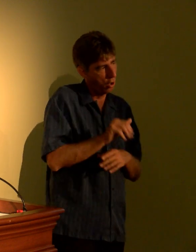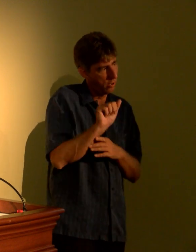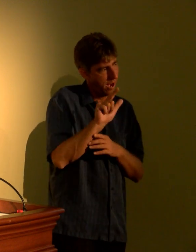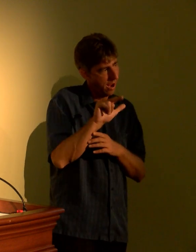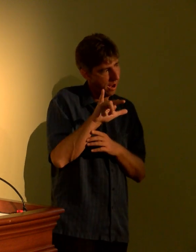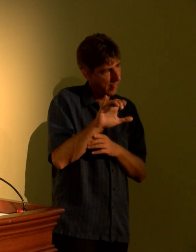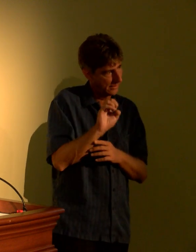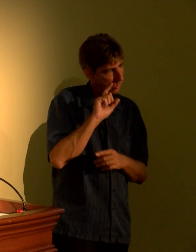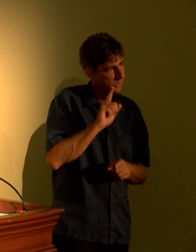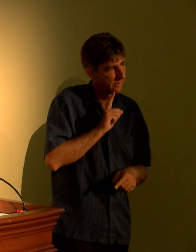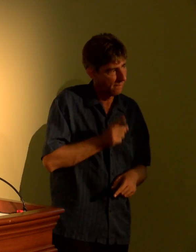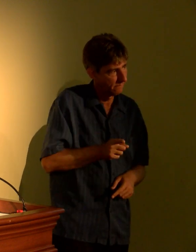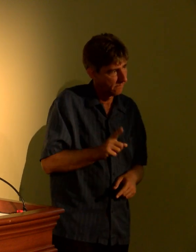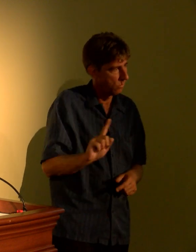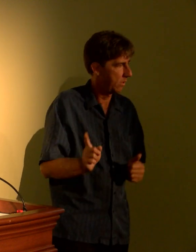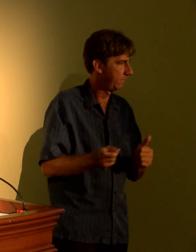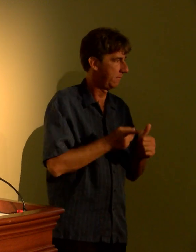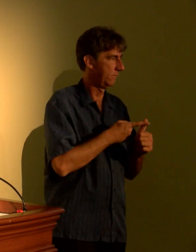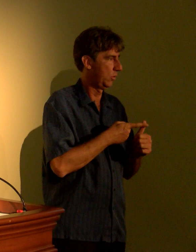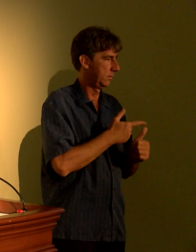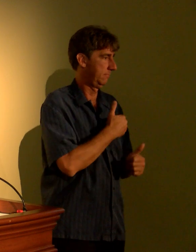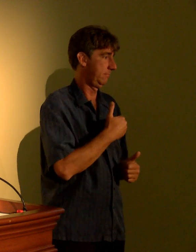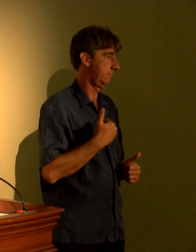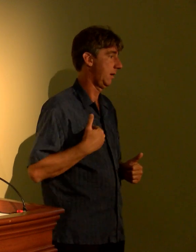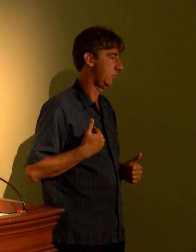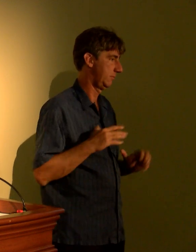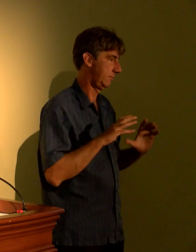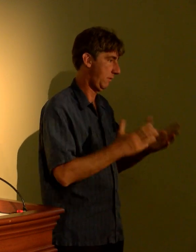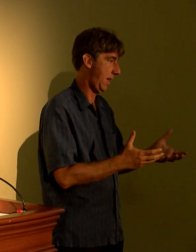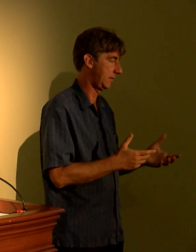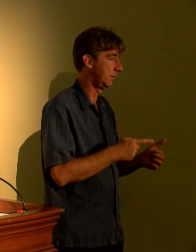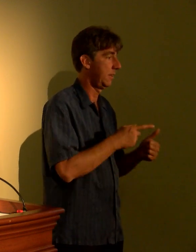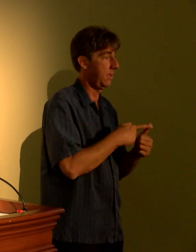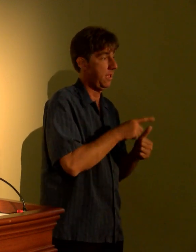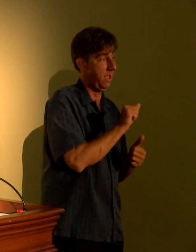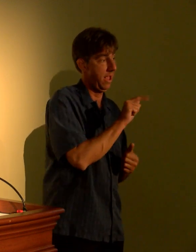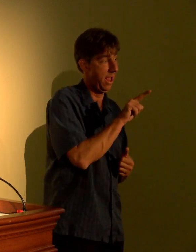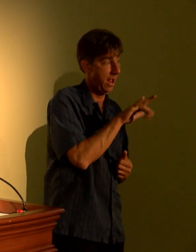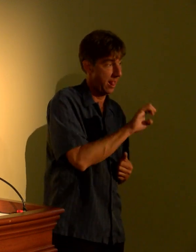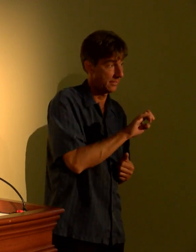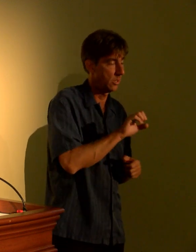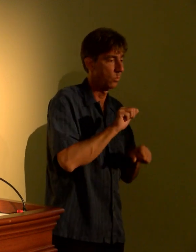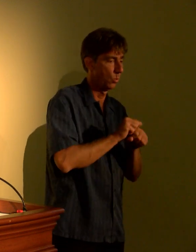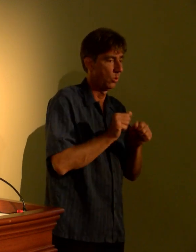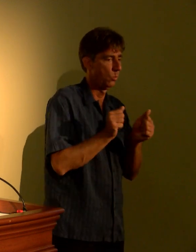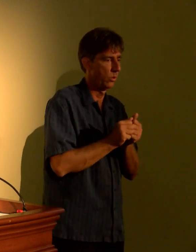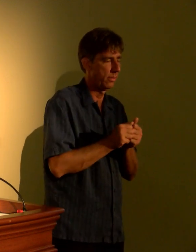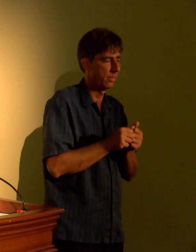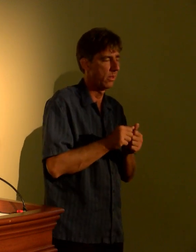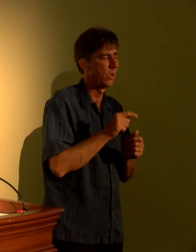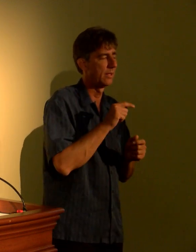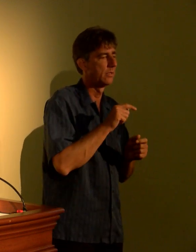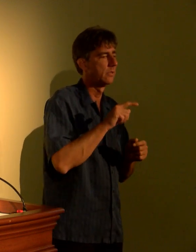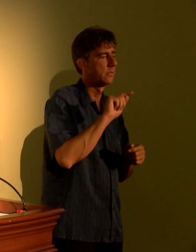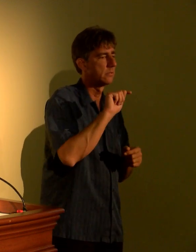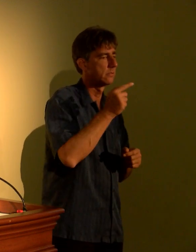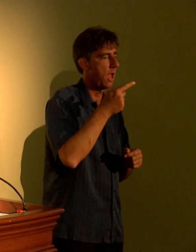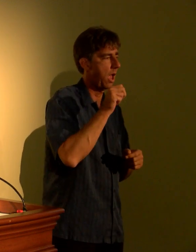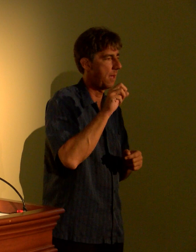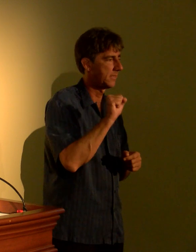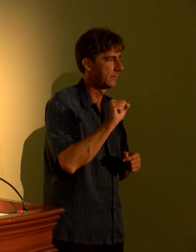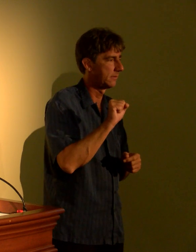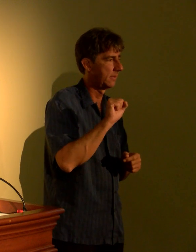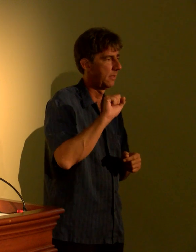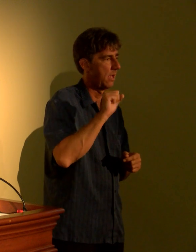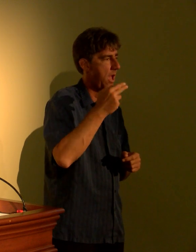deaf, and she was one of the first members of the class. She worked very closely with Thomas Hopkins Gallaudet, who